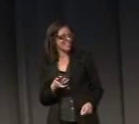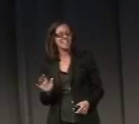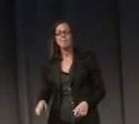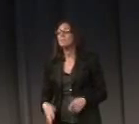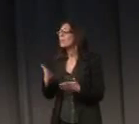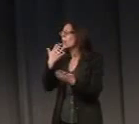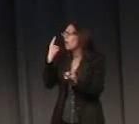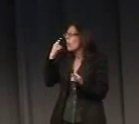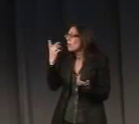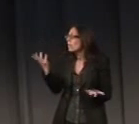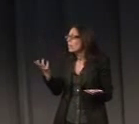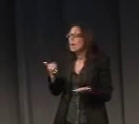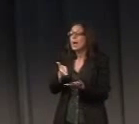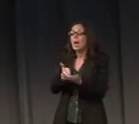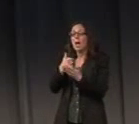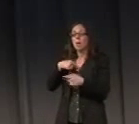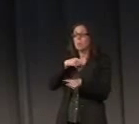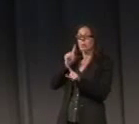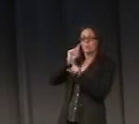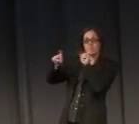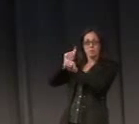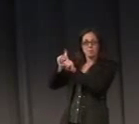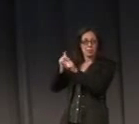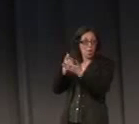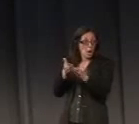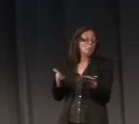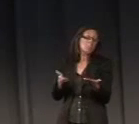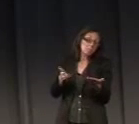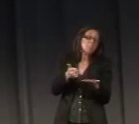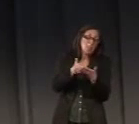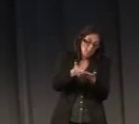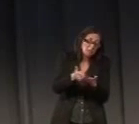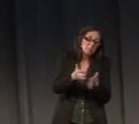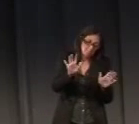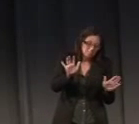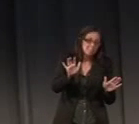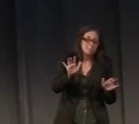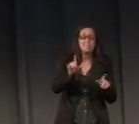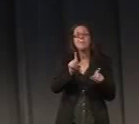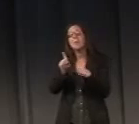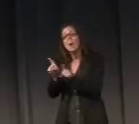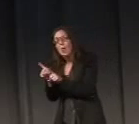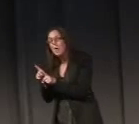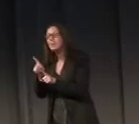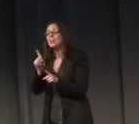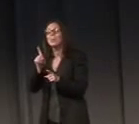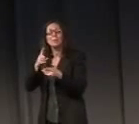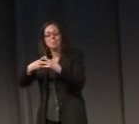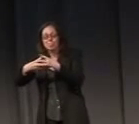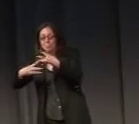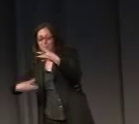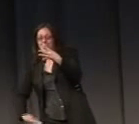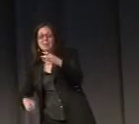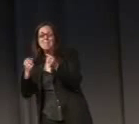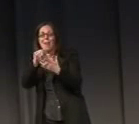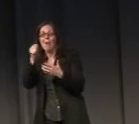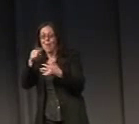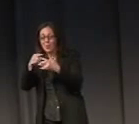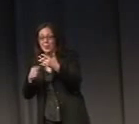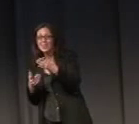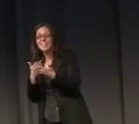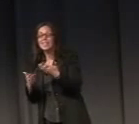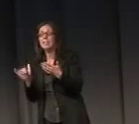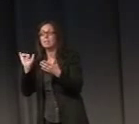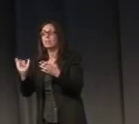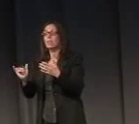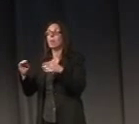think it helps in facilitating object recognition, but it also subserves a whole host of functions that touch on many aspects